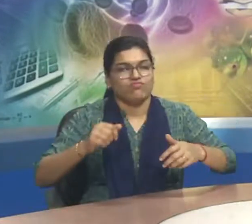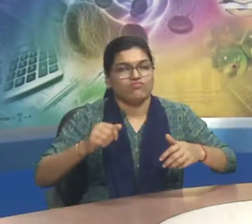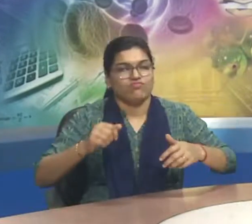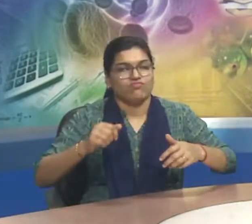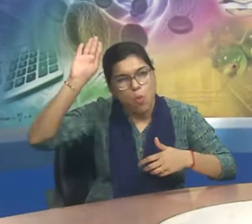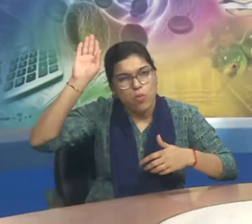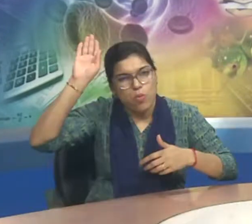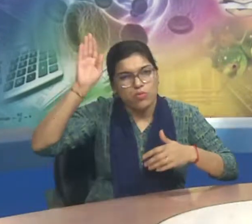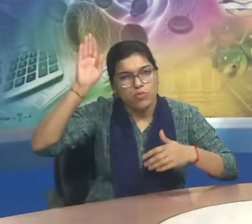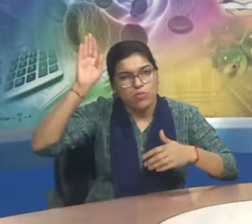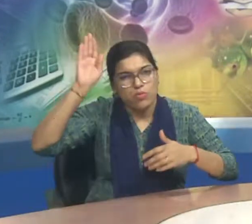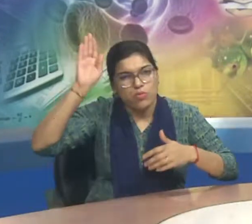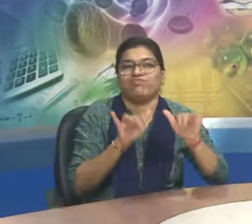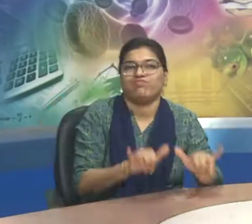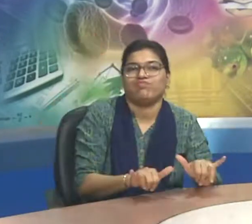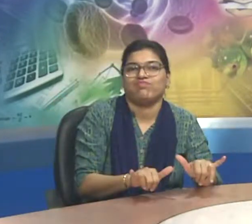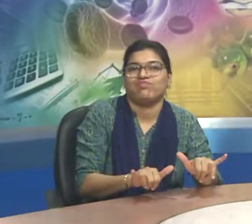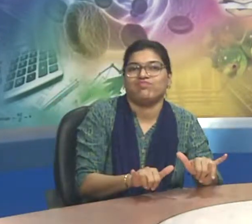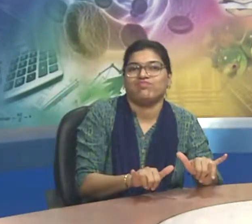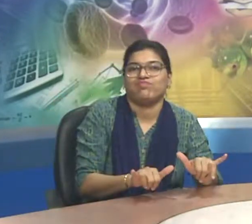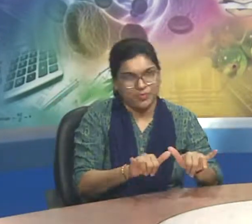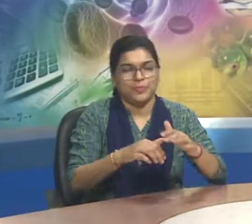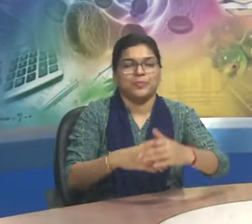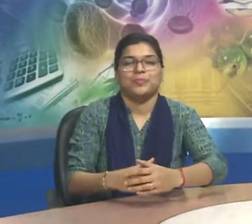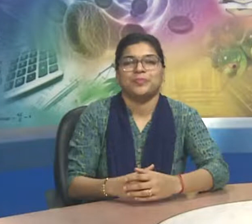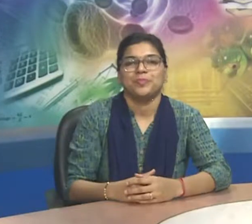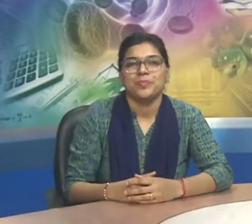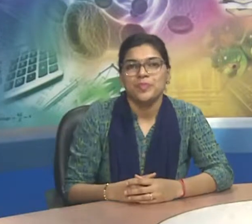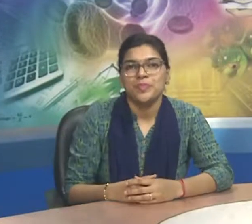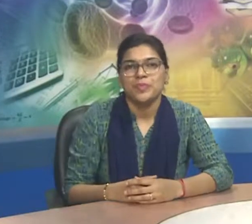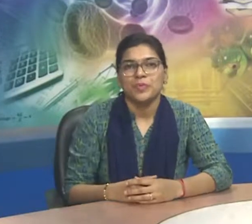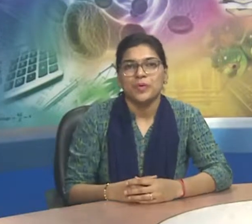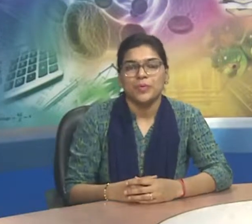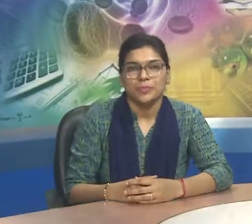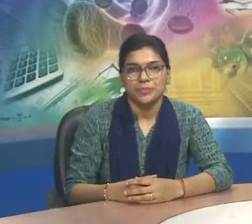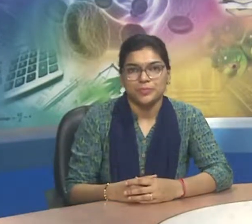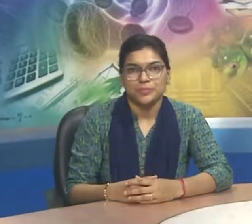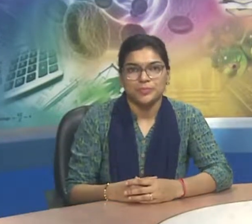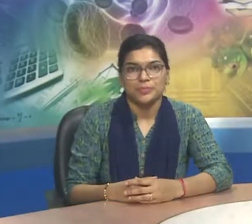It was dark inside. It was long time ago.